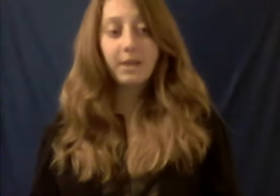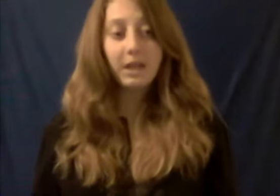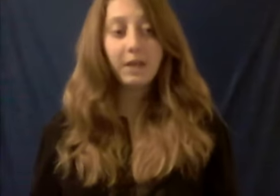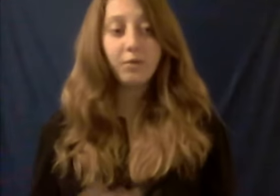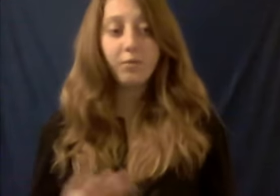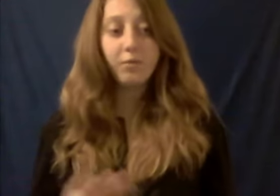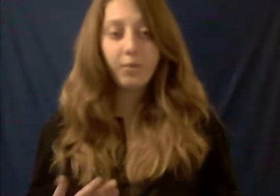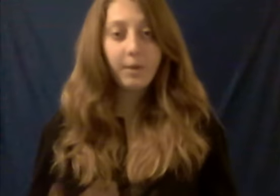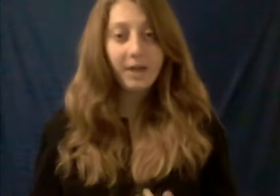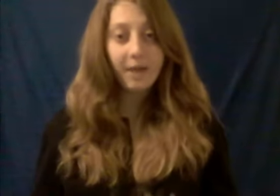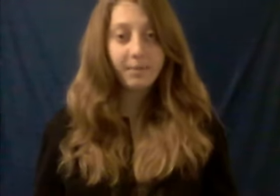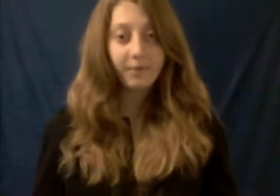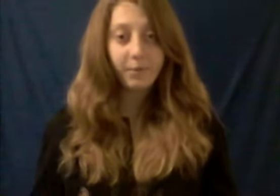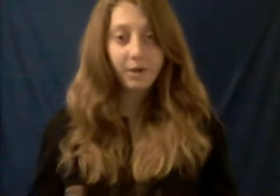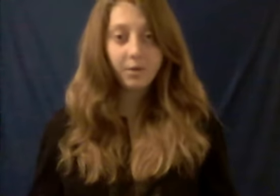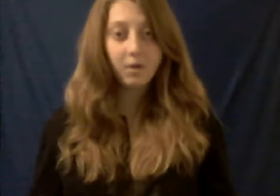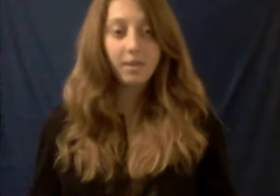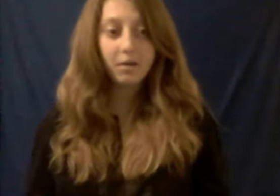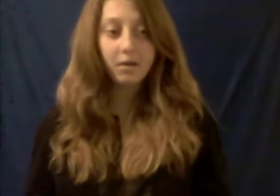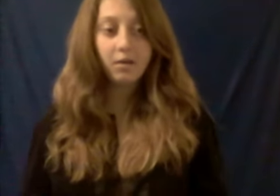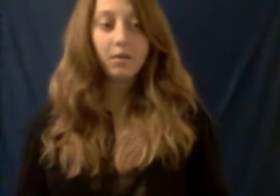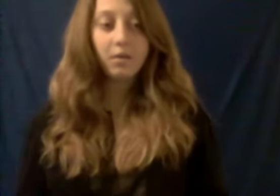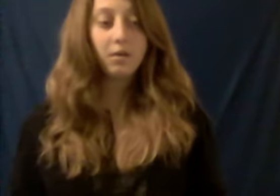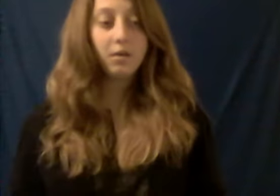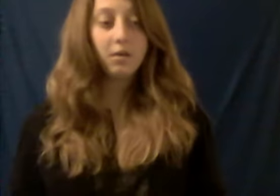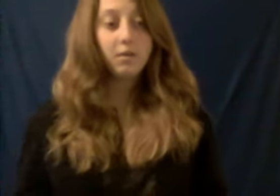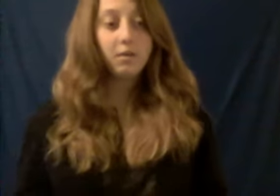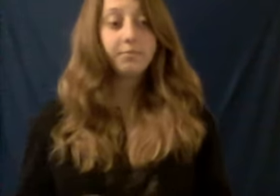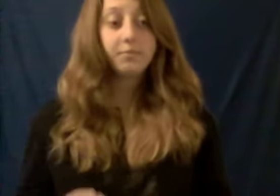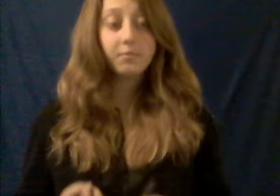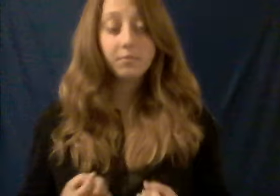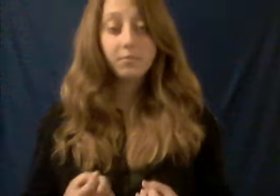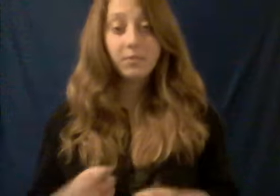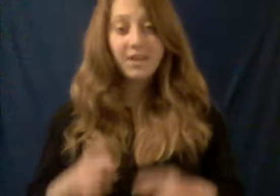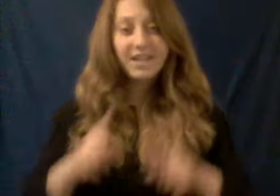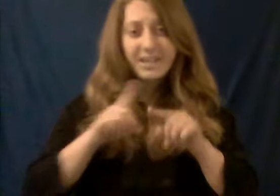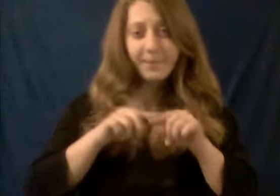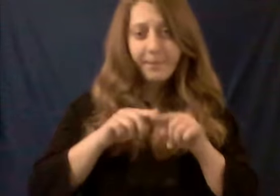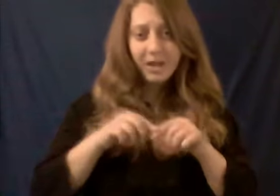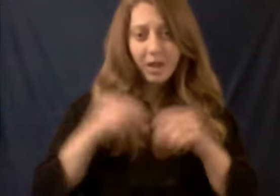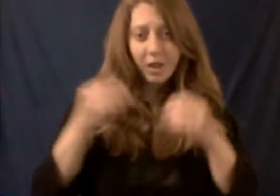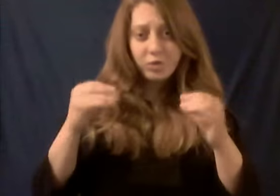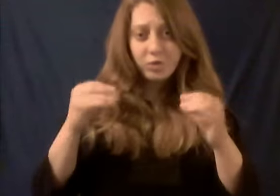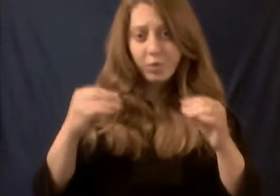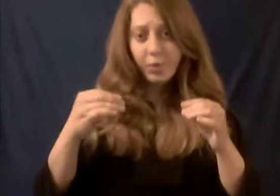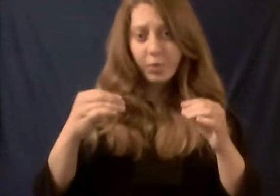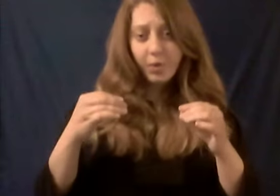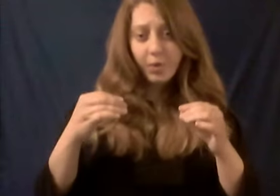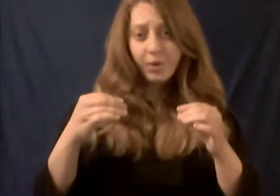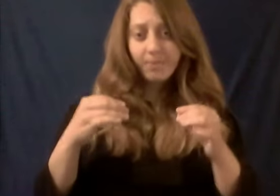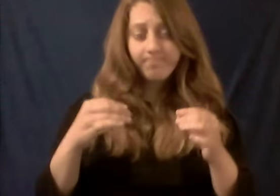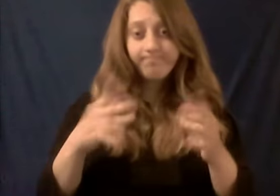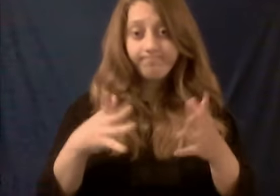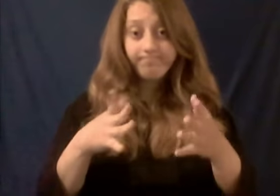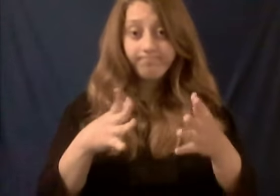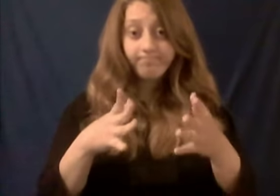decline you. So what would happen if I were to A go over lot of that? times, some depending on the store, they might have on the receipt the remaining balance for the